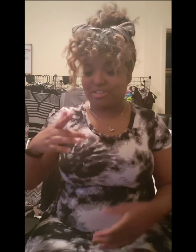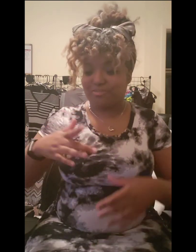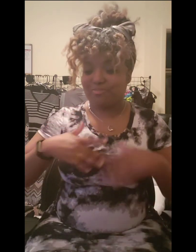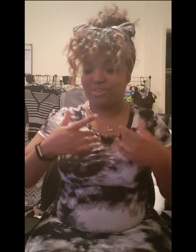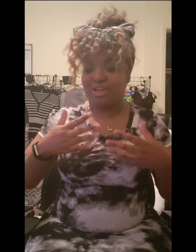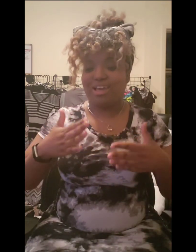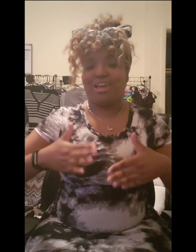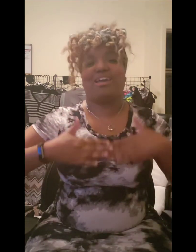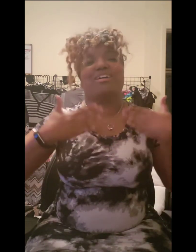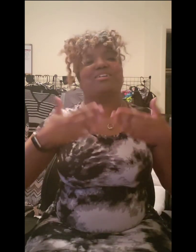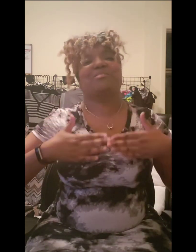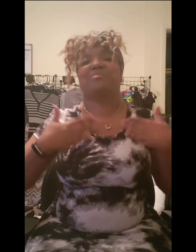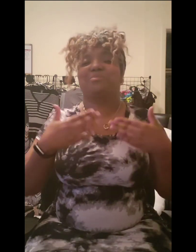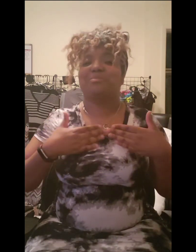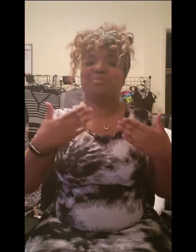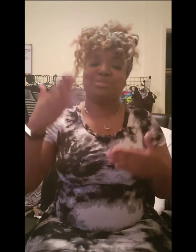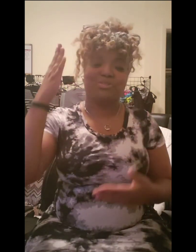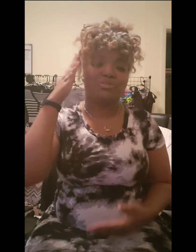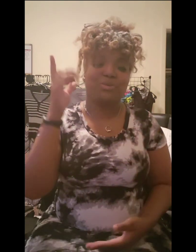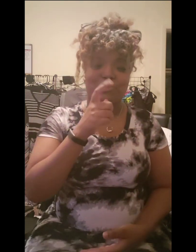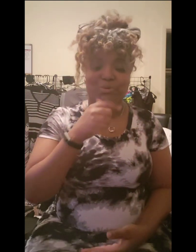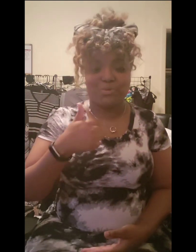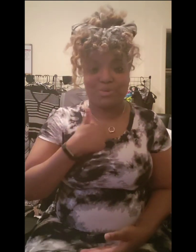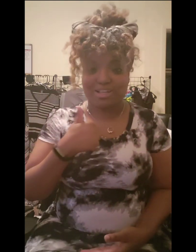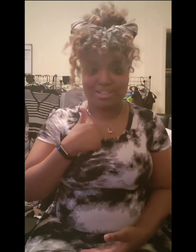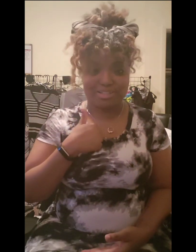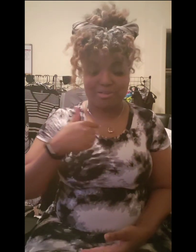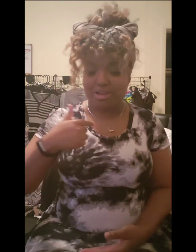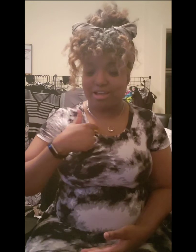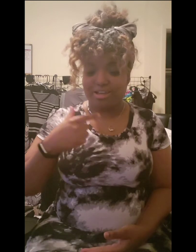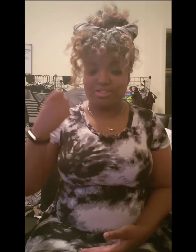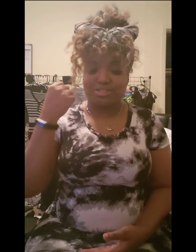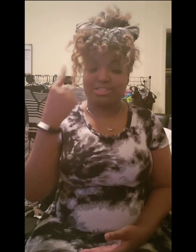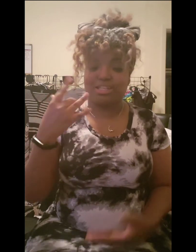later is I just